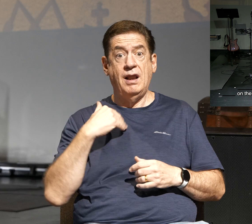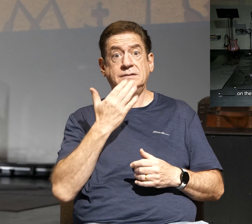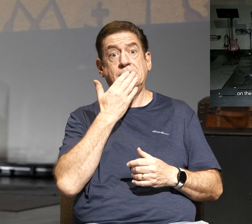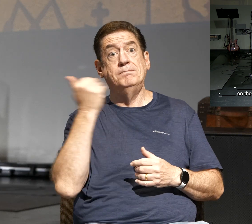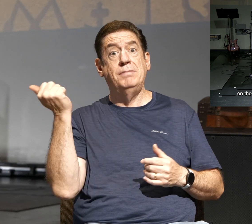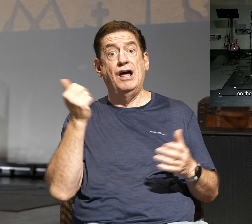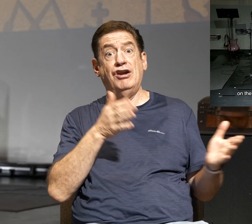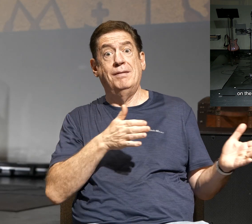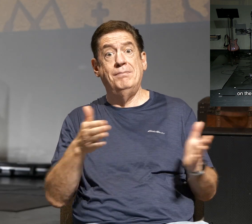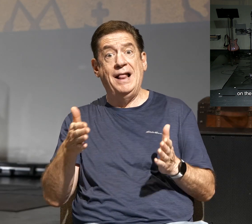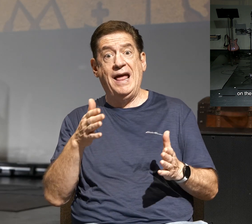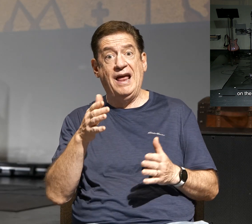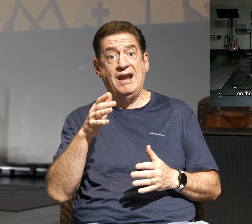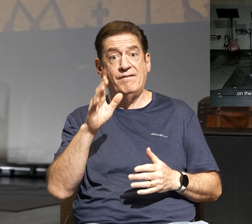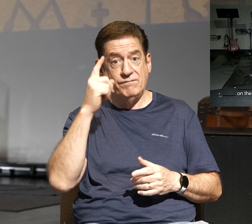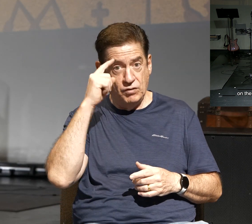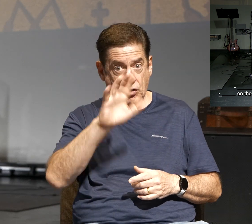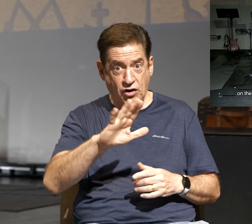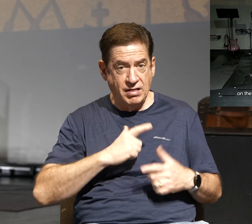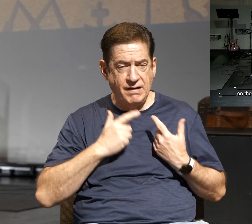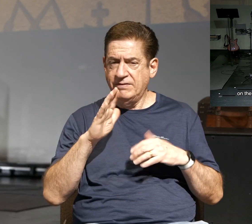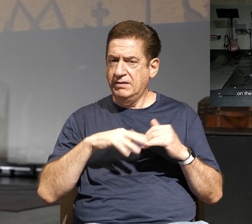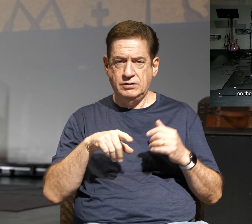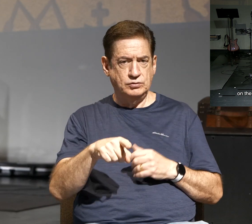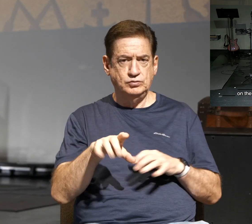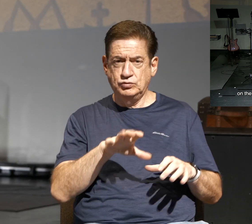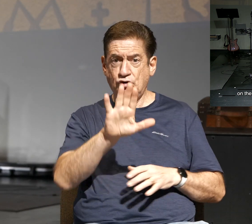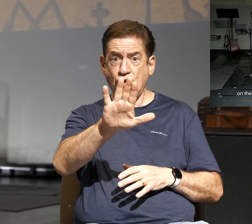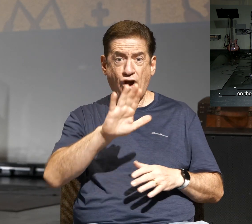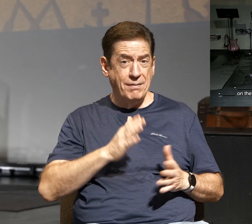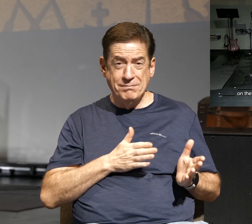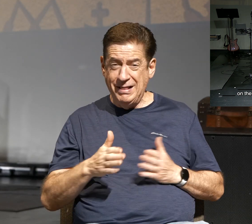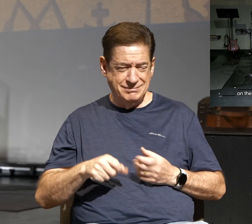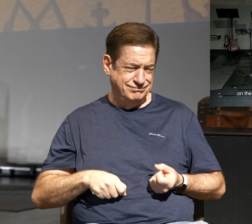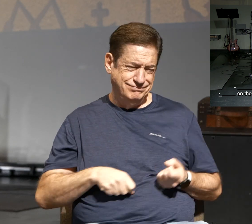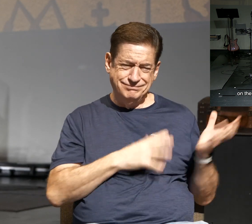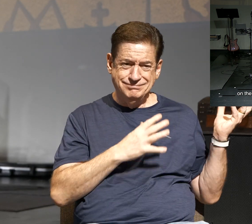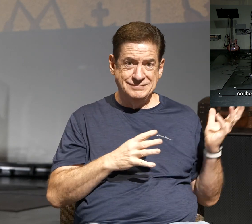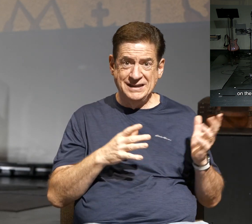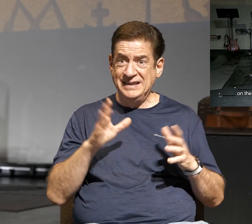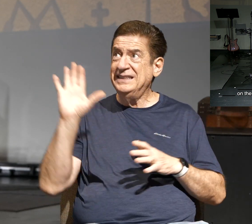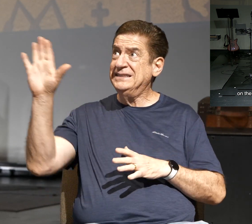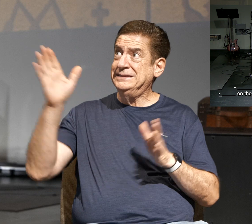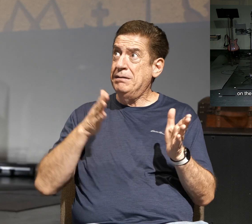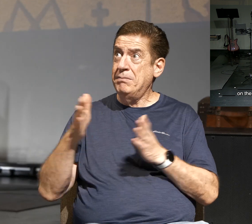your life than you do for your life. Get rid of your plan, take on his plan.